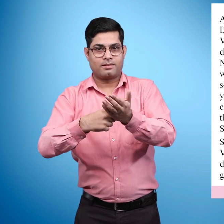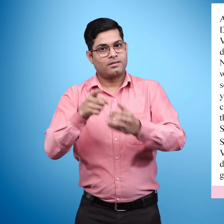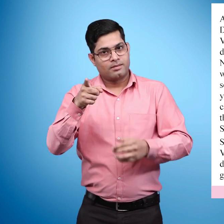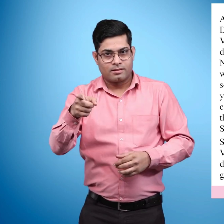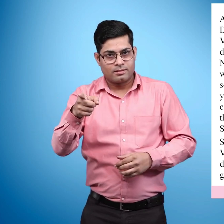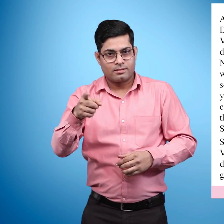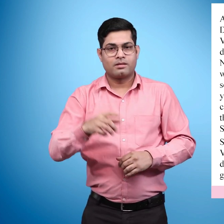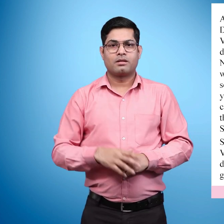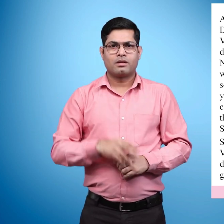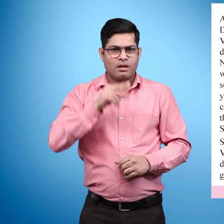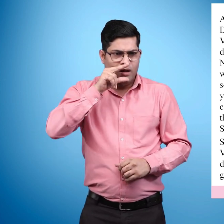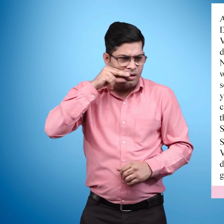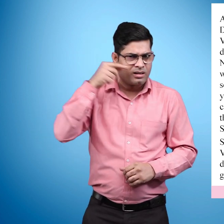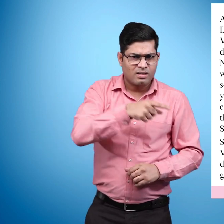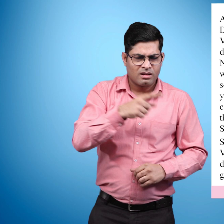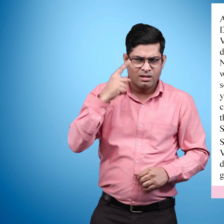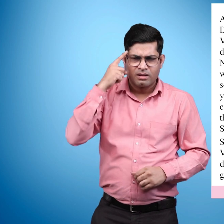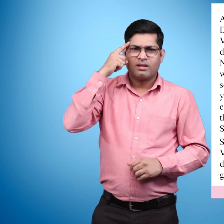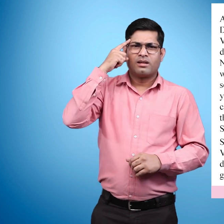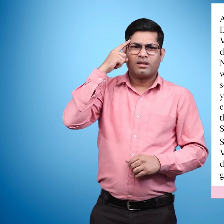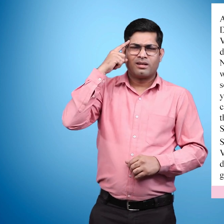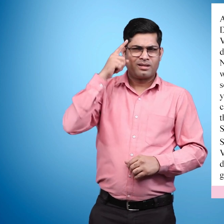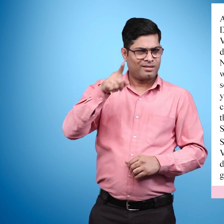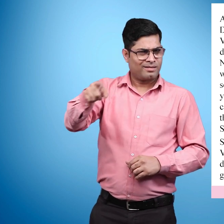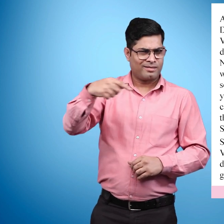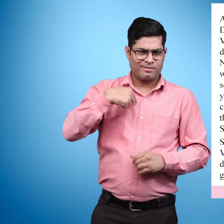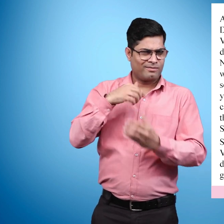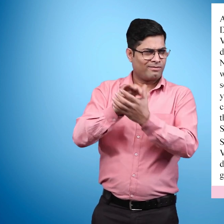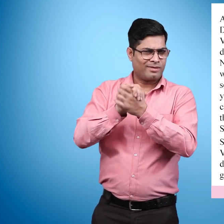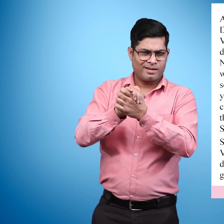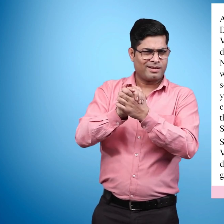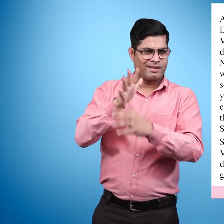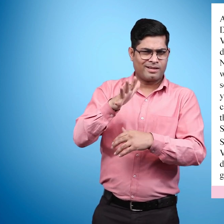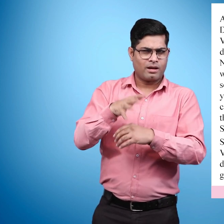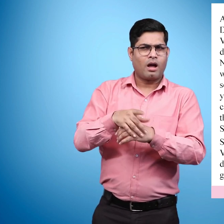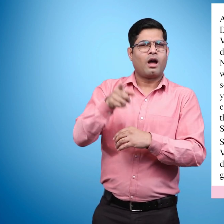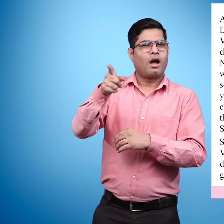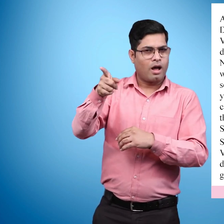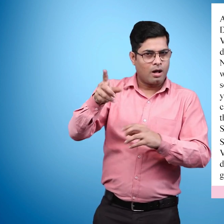At once, Vijay Singh realized it was not his friend, but a ghost.